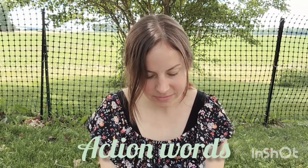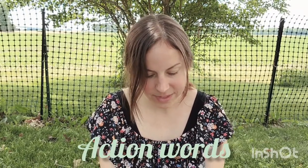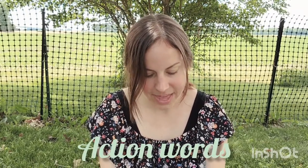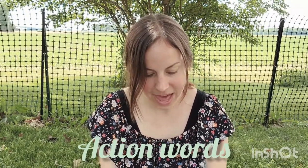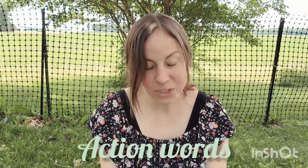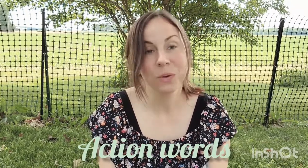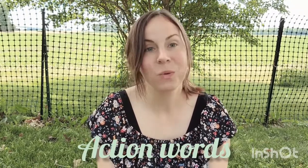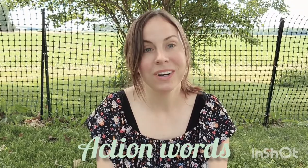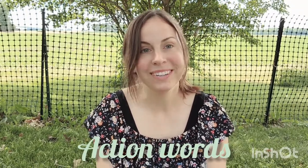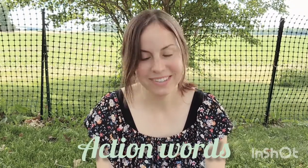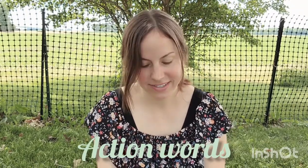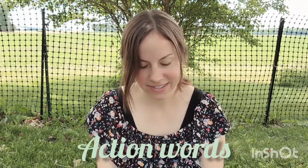Action words.